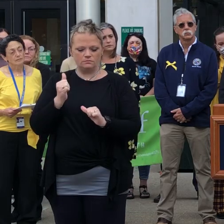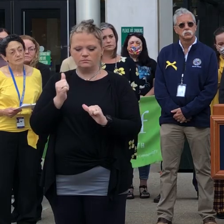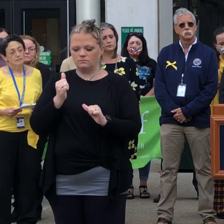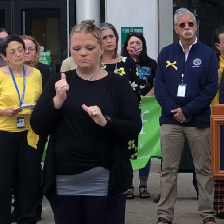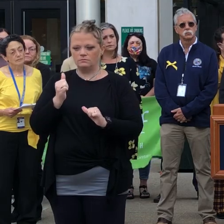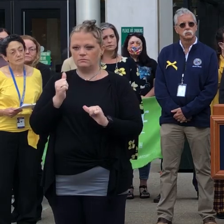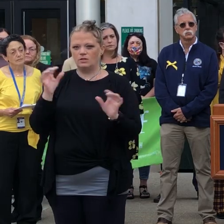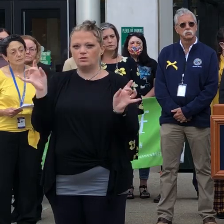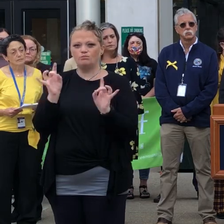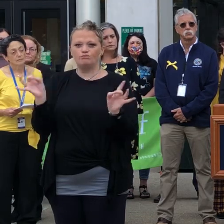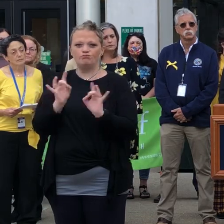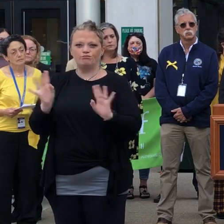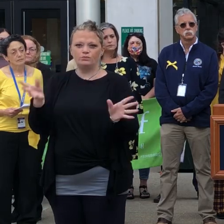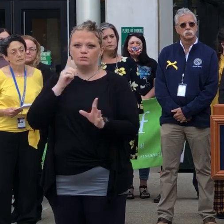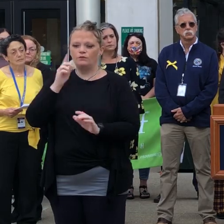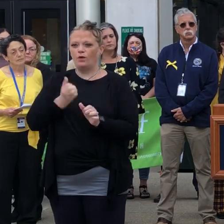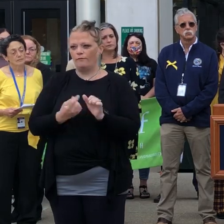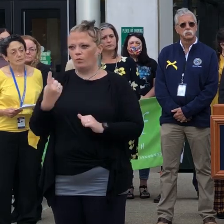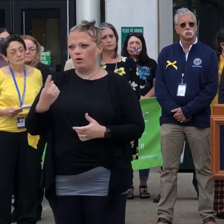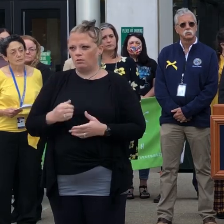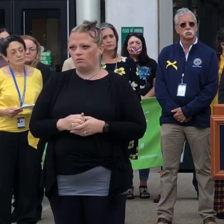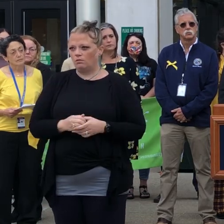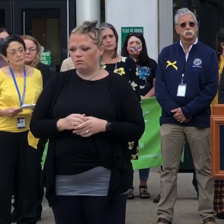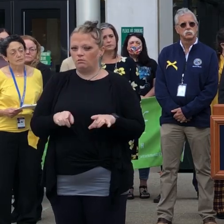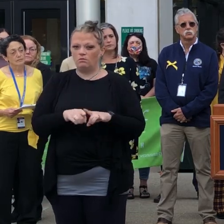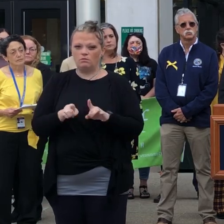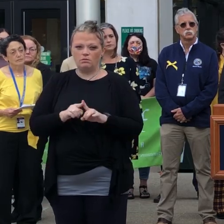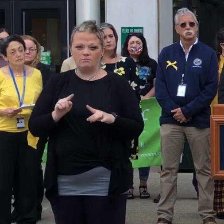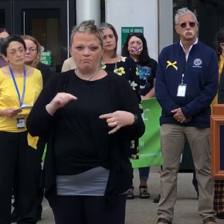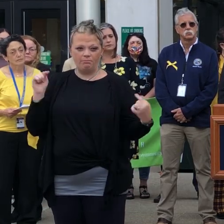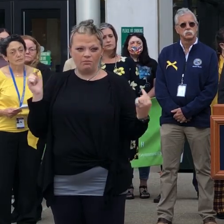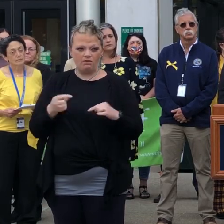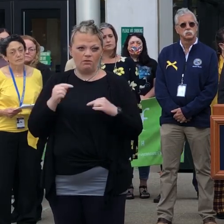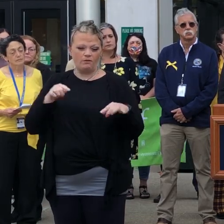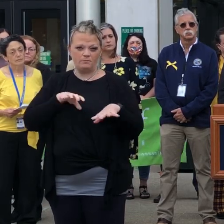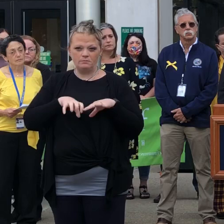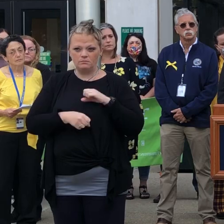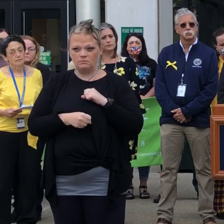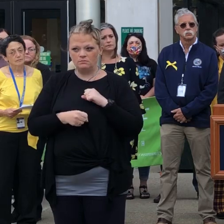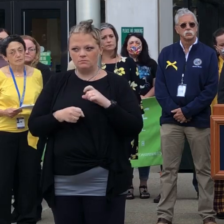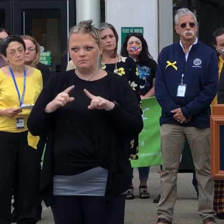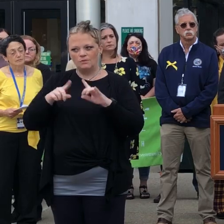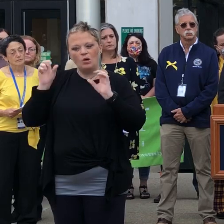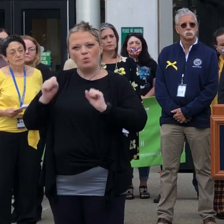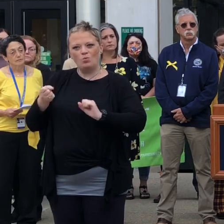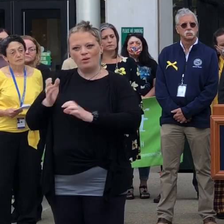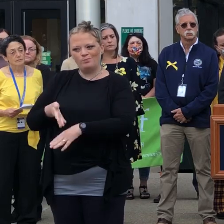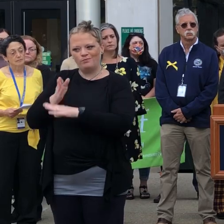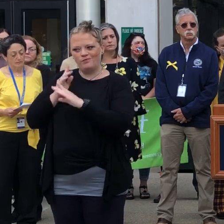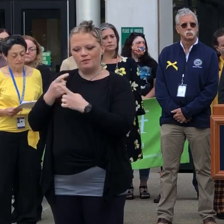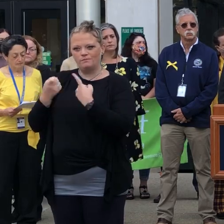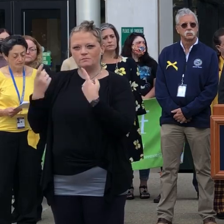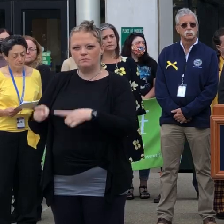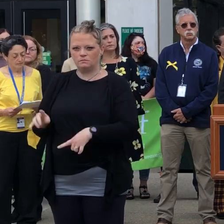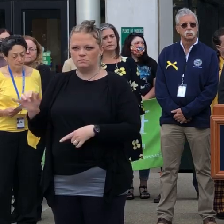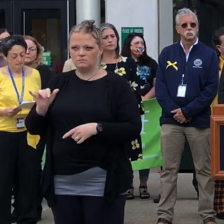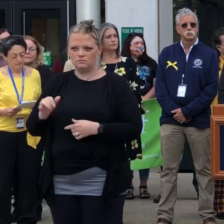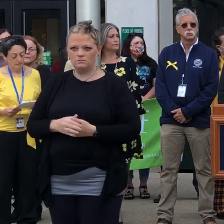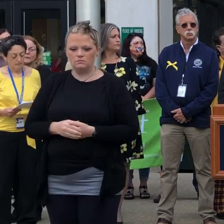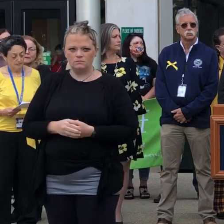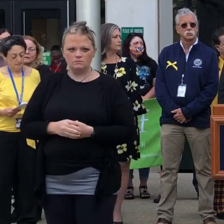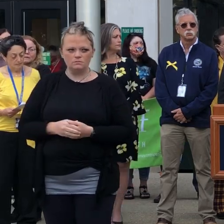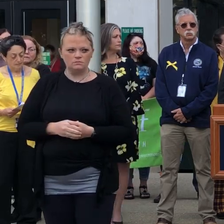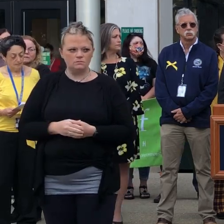tragedy for all of us. It's also painful, and it's also a preventable loss. However, events like this